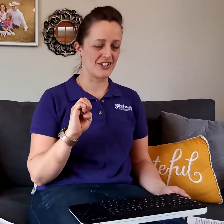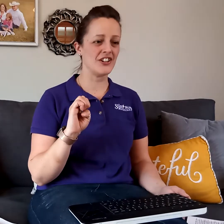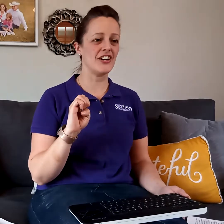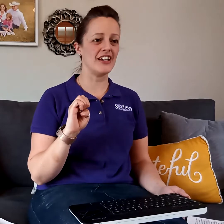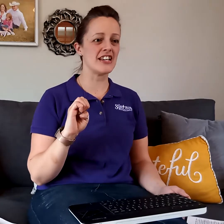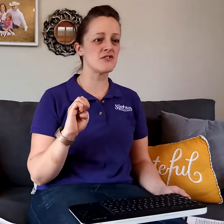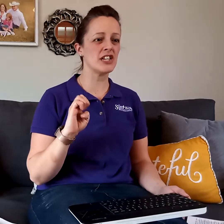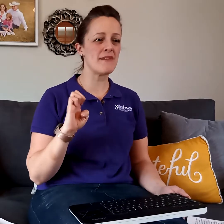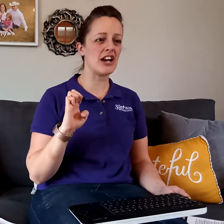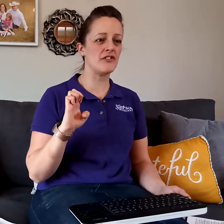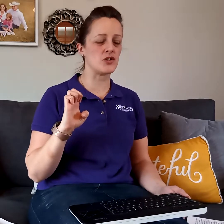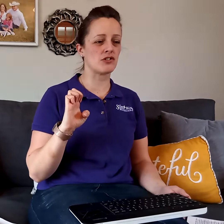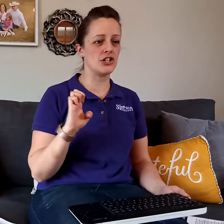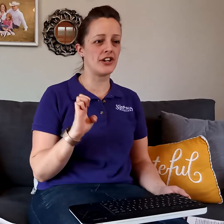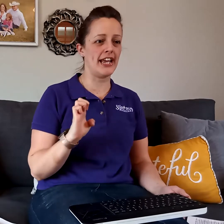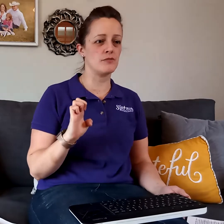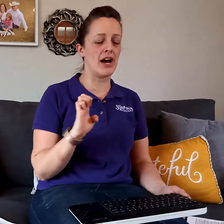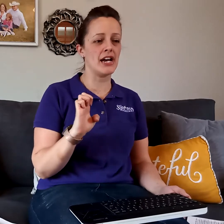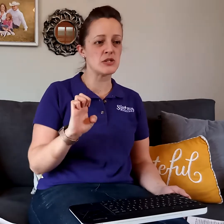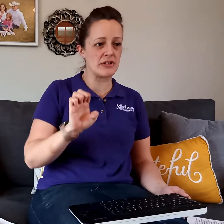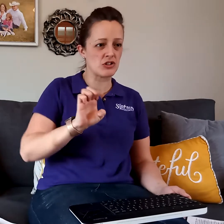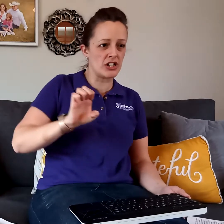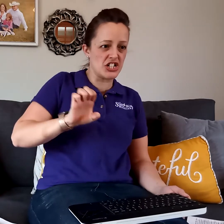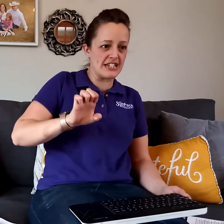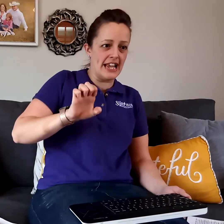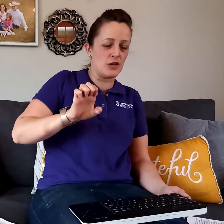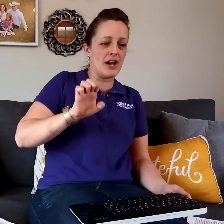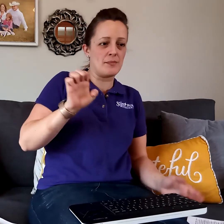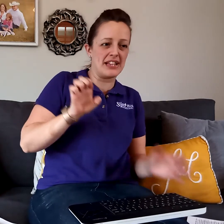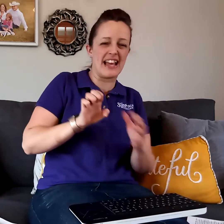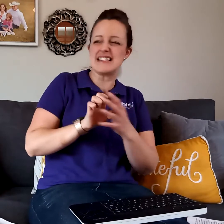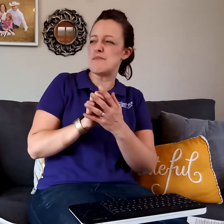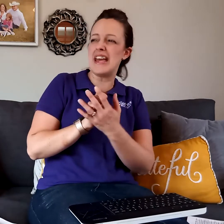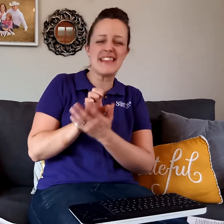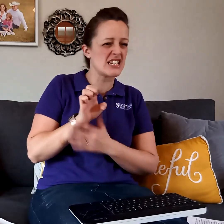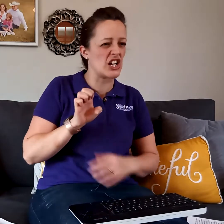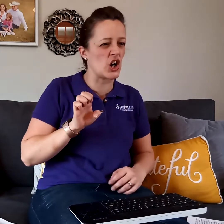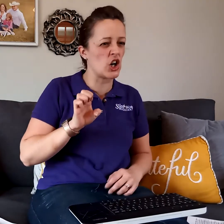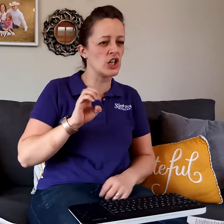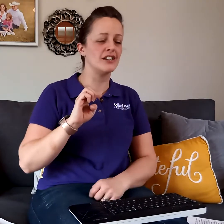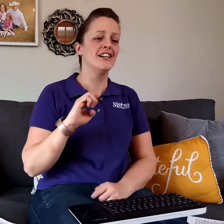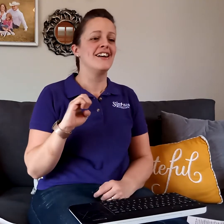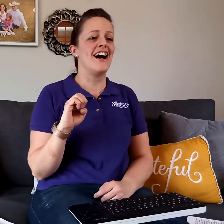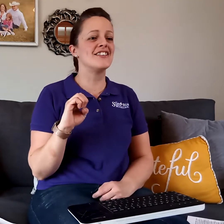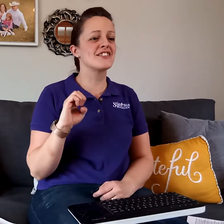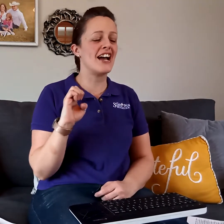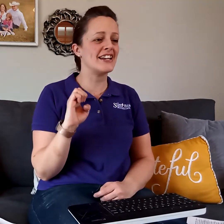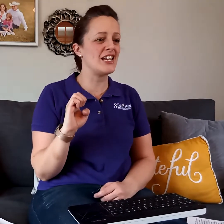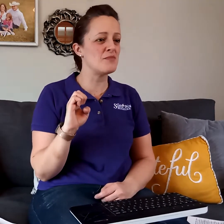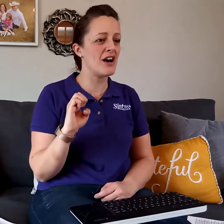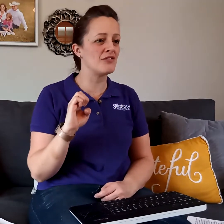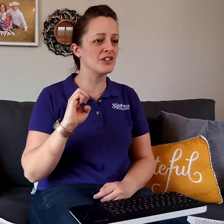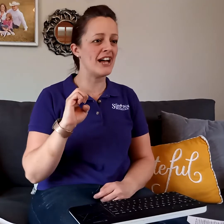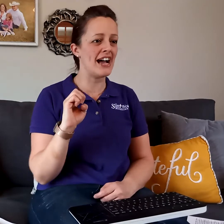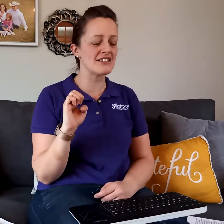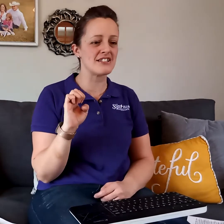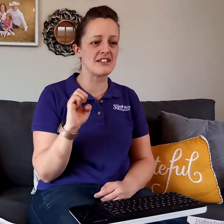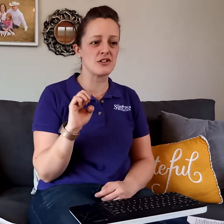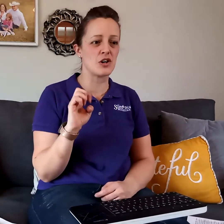Good. Doesn't really matter if you scrunch your hand. My husband scrunches his hand way up like that. I said, man, that's gotta hurt. I just kind of keep mine relaxed. It doesn't hurt my